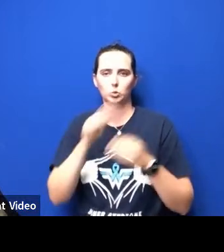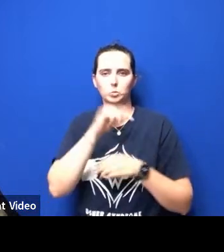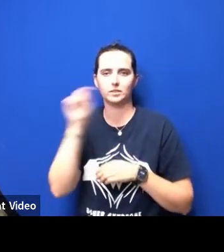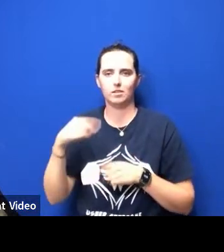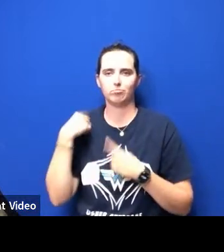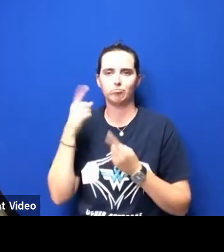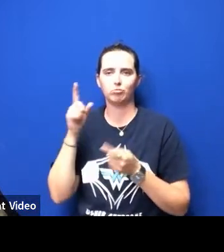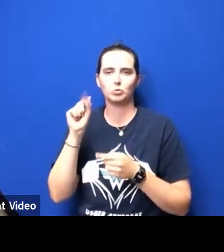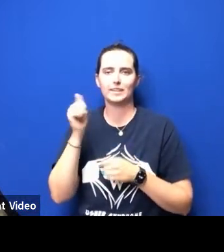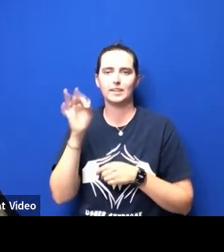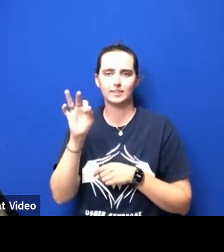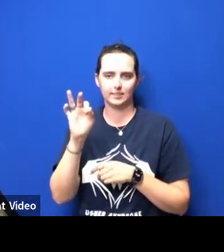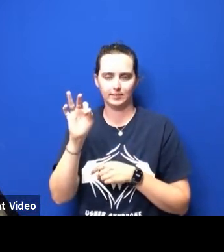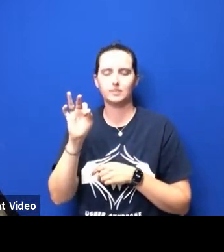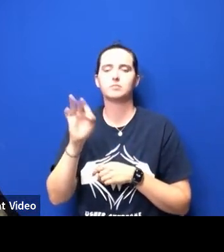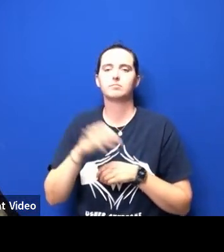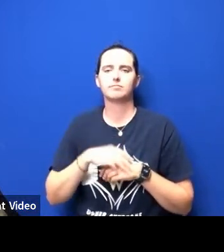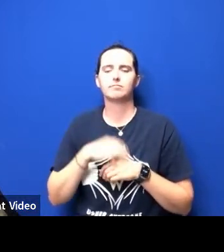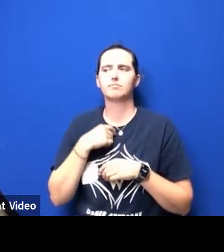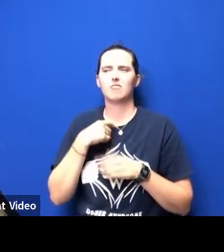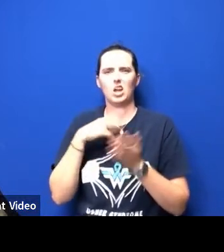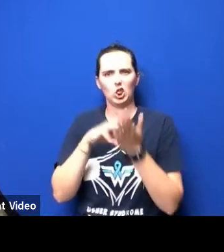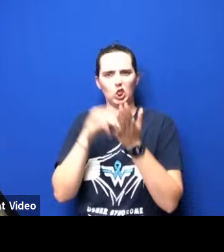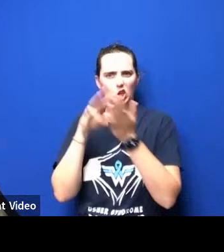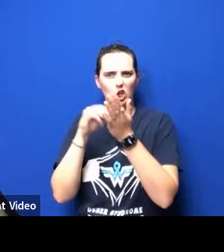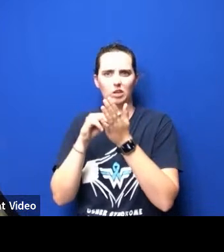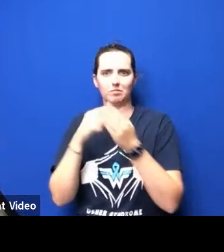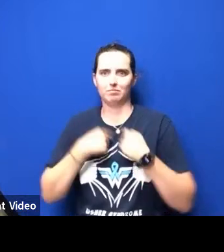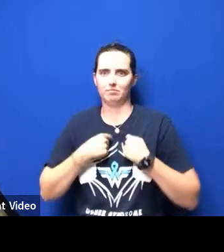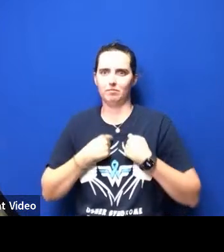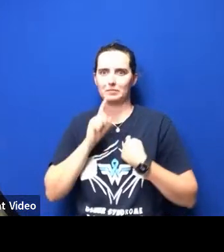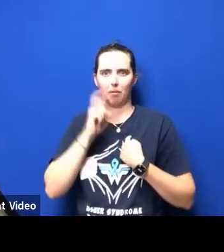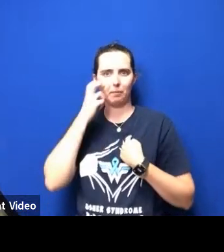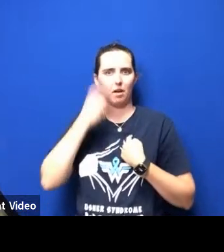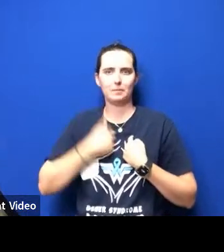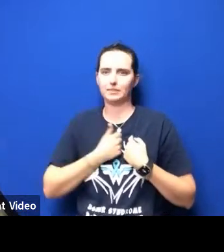and I'm from California. I moved here to Tucson in 2019.